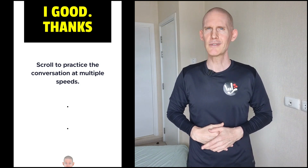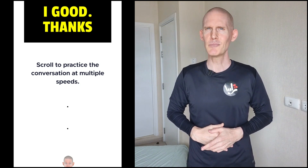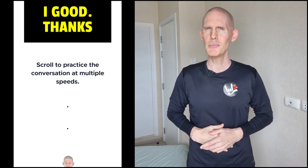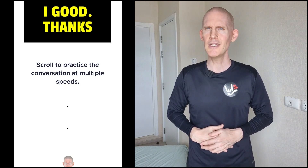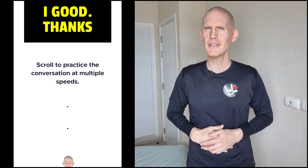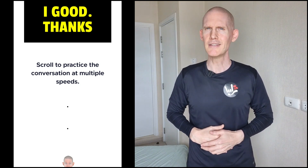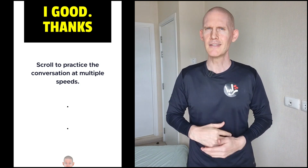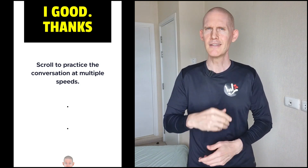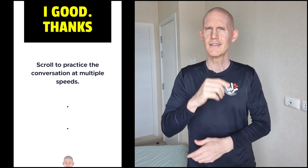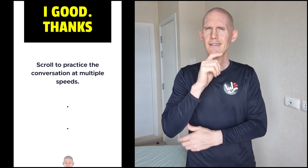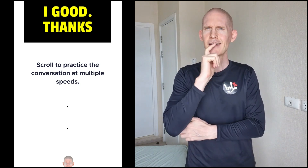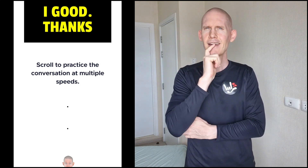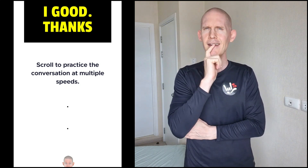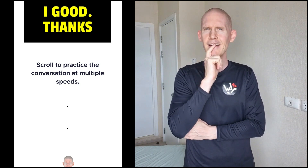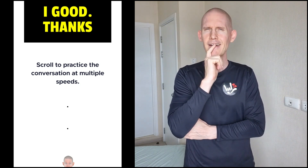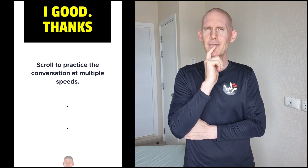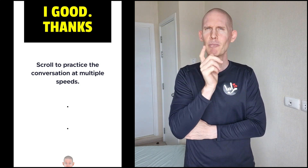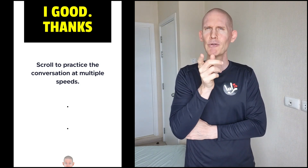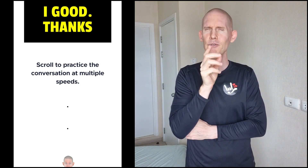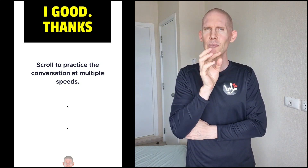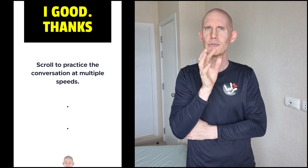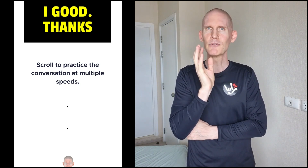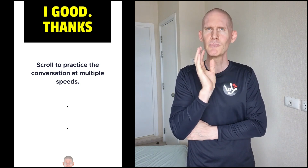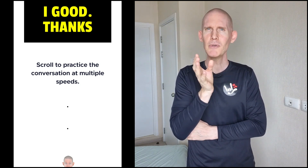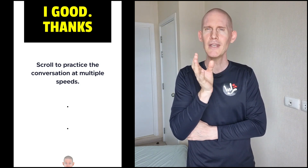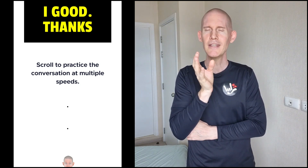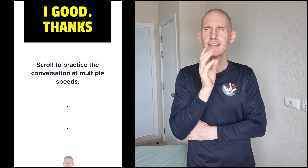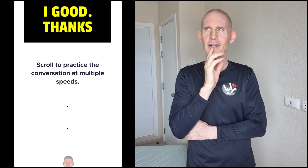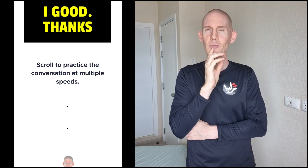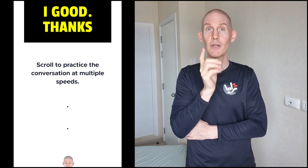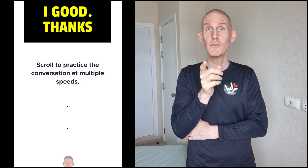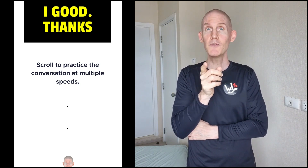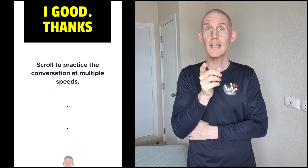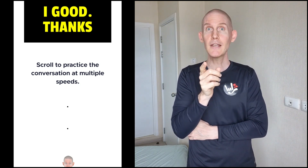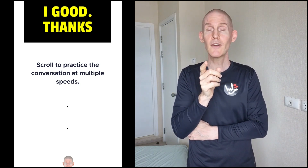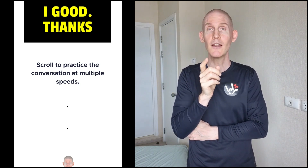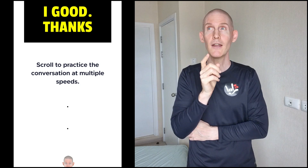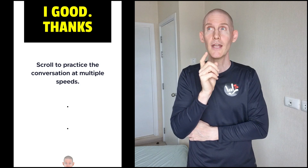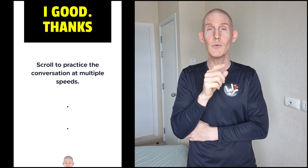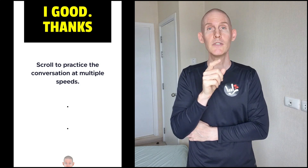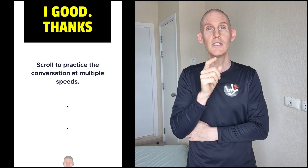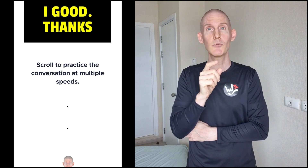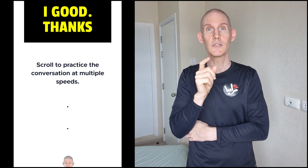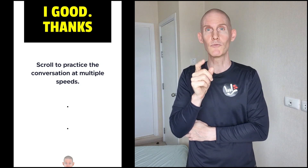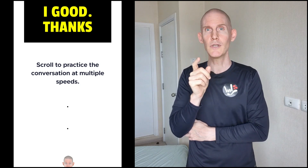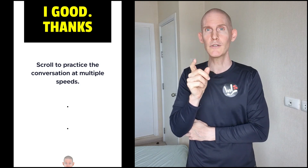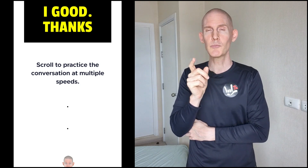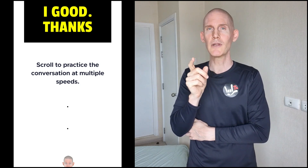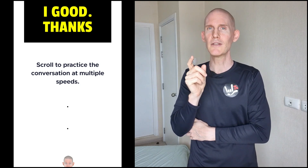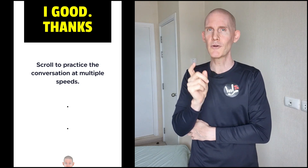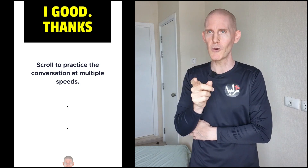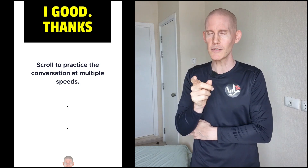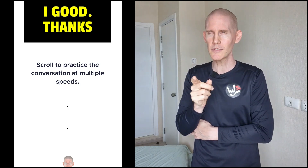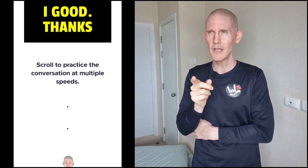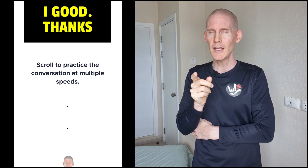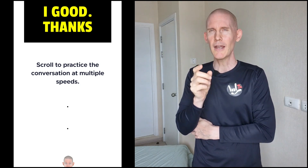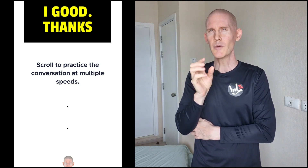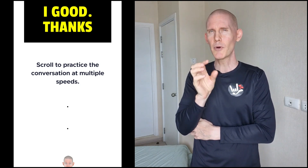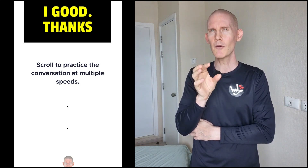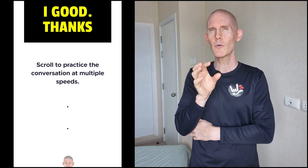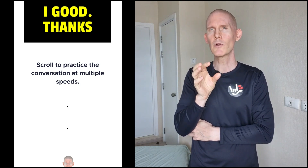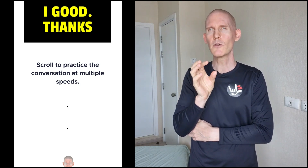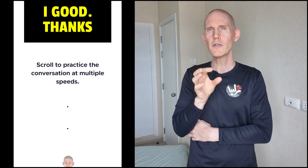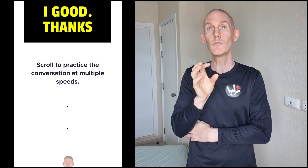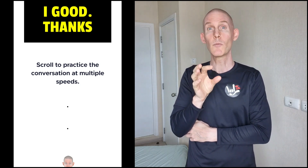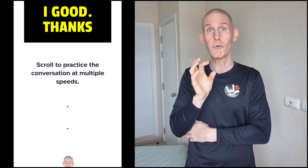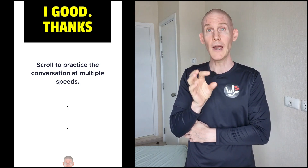multiple speeds. Multiple speeds? Well, if you've taken our ABCs plus finger spelling course, in the